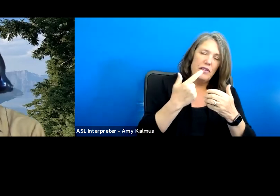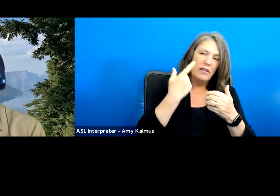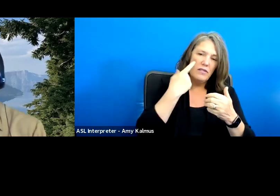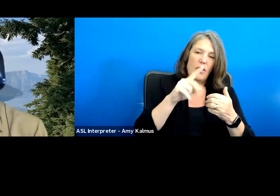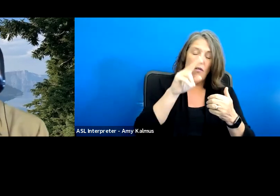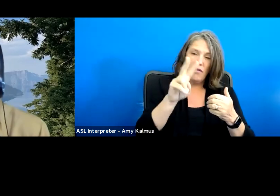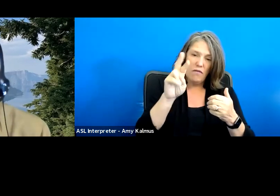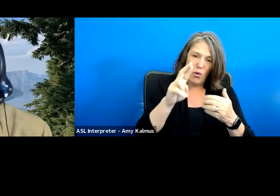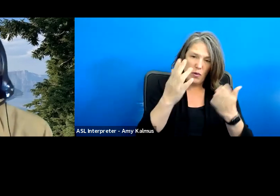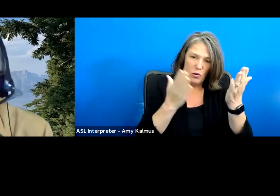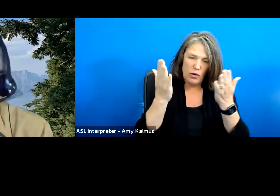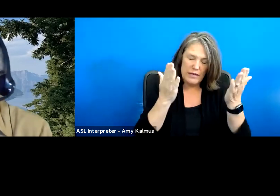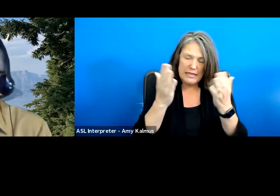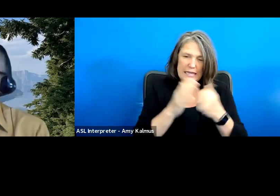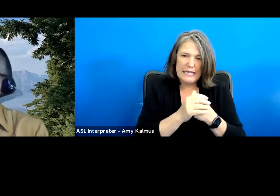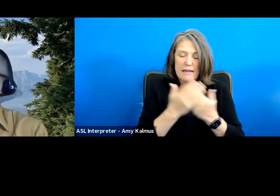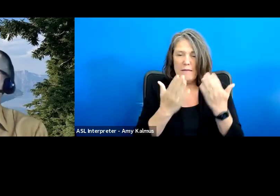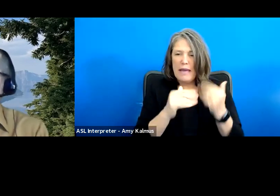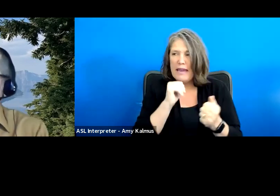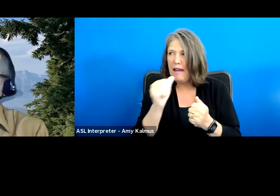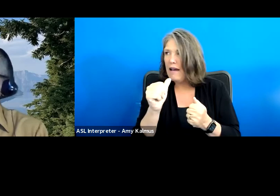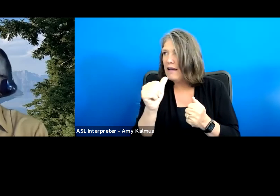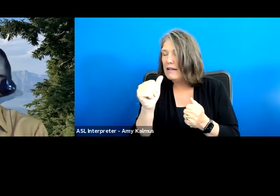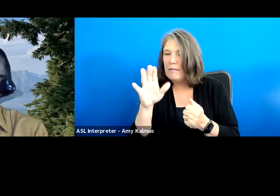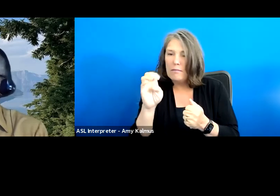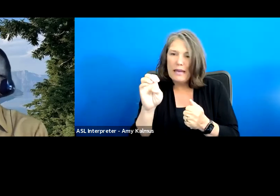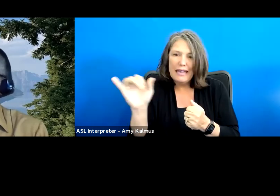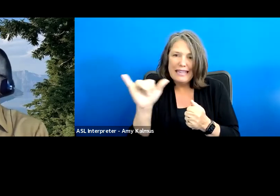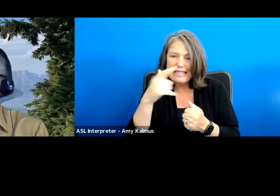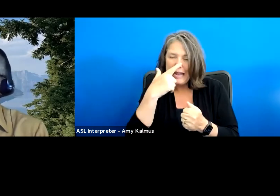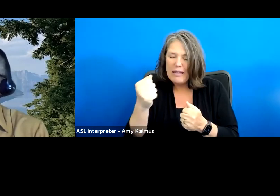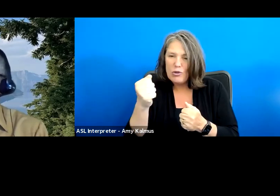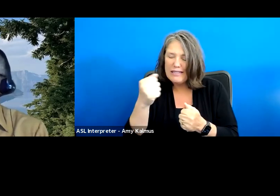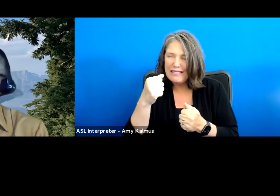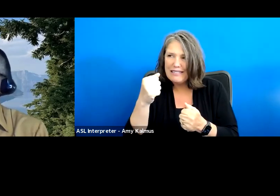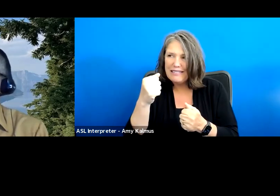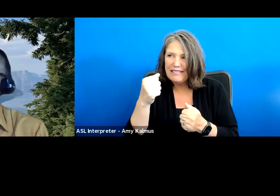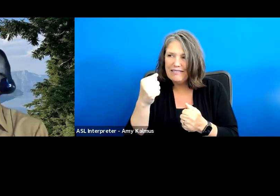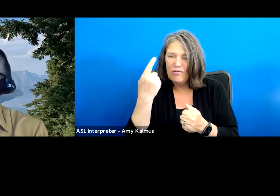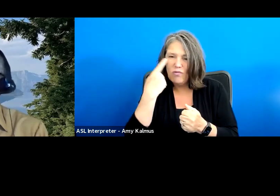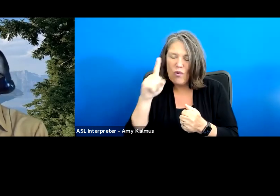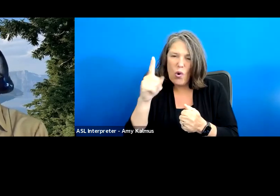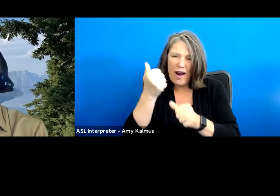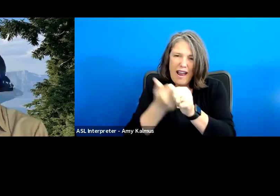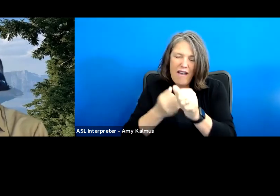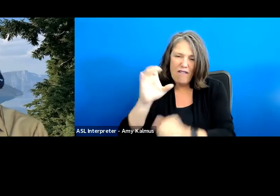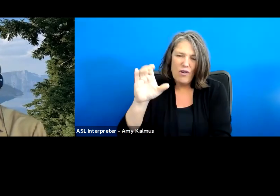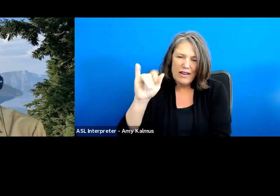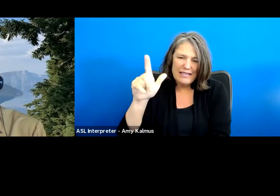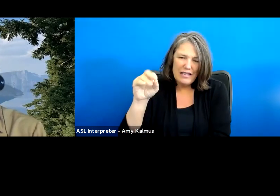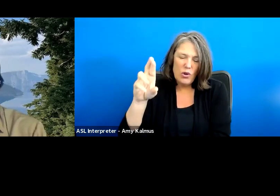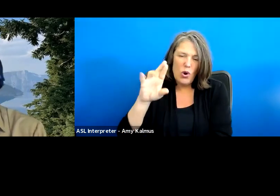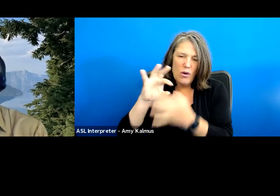vocational rehab services may not be in the interest of every SIL or